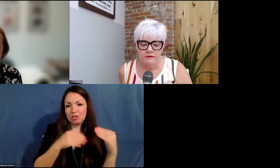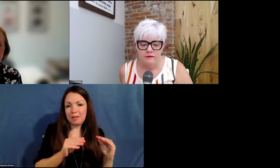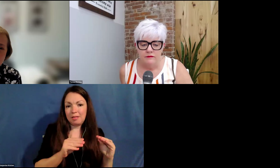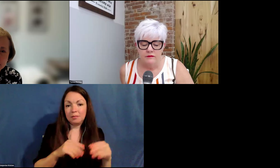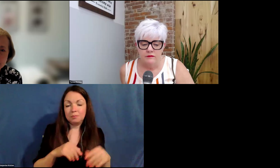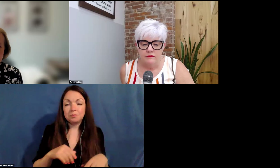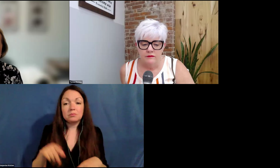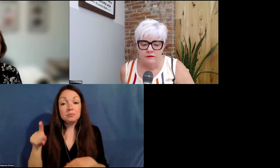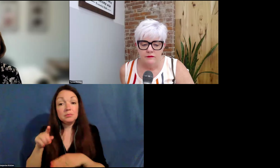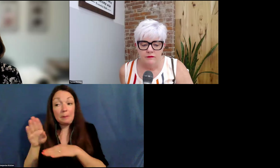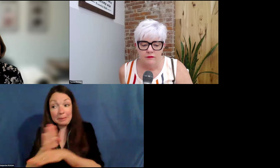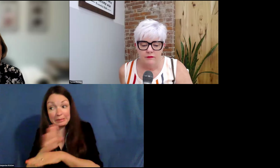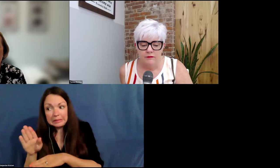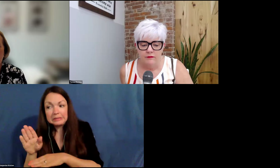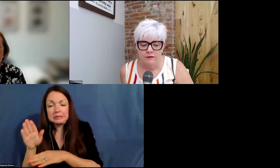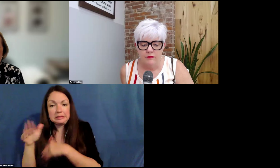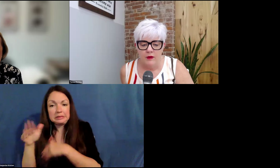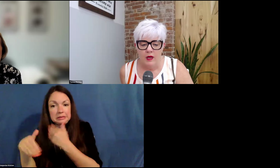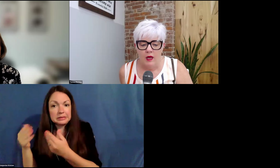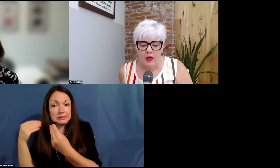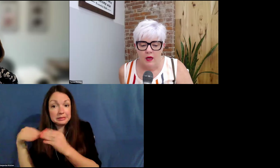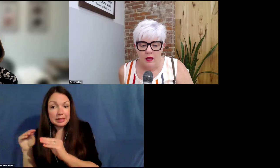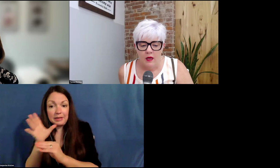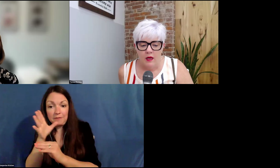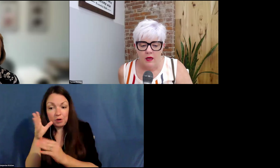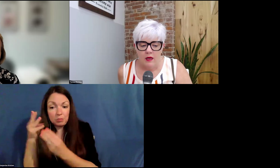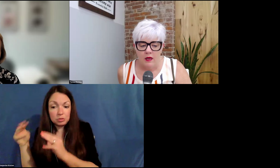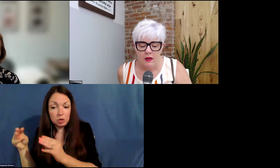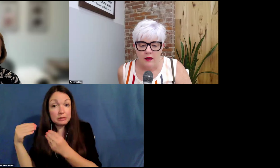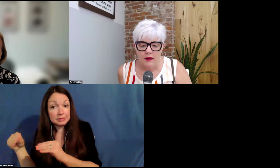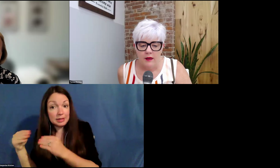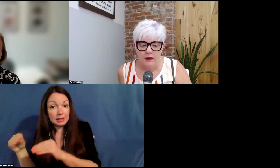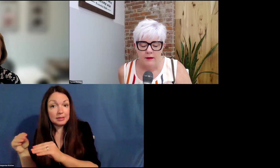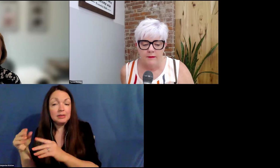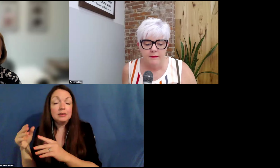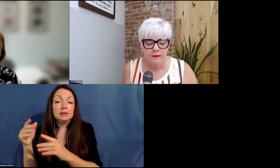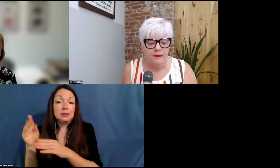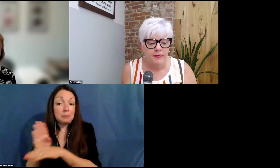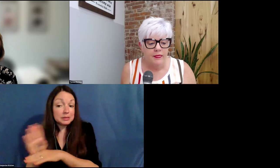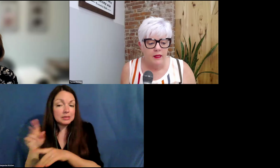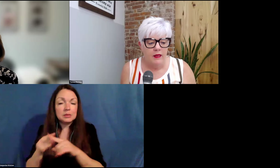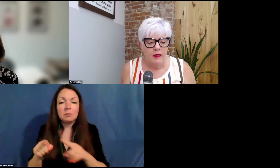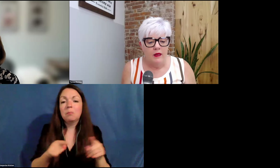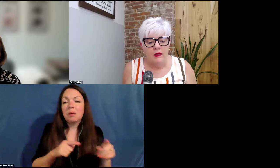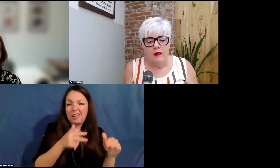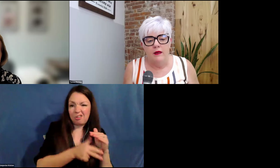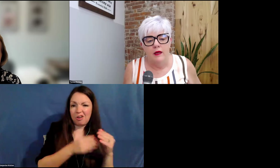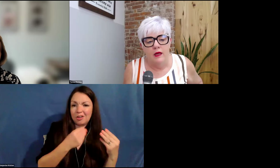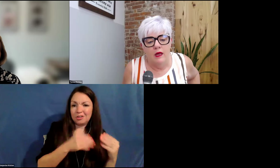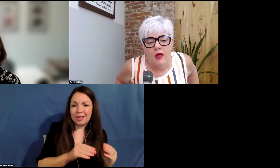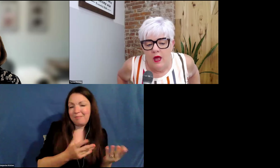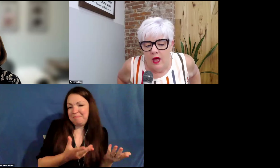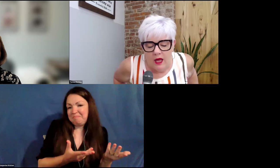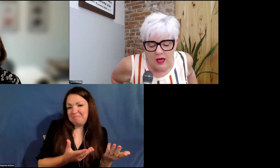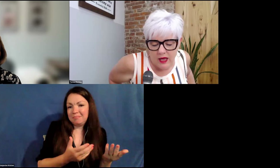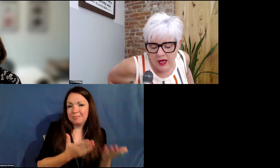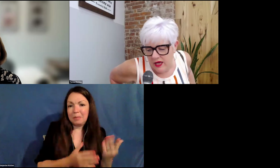my business, right? I'm in the business of selling this. So you wouldn't have the occasional sale exemption in the latter